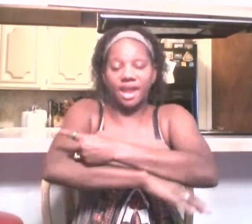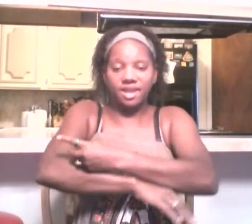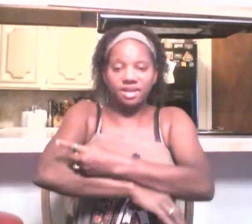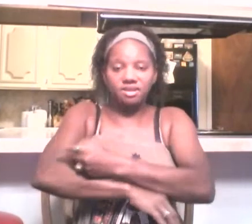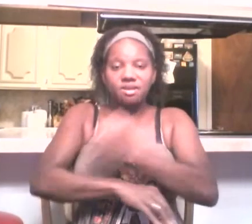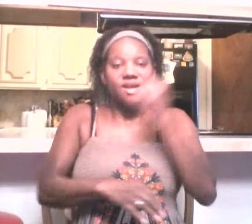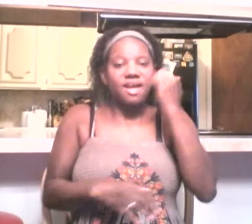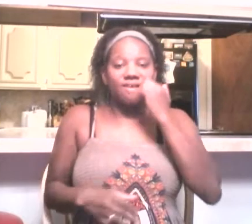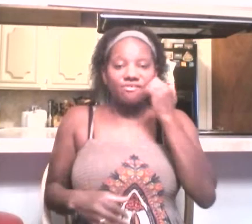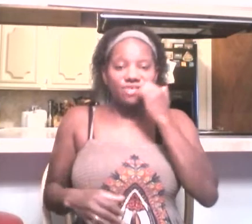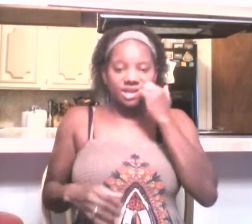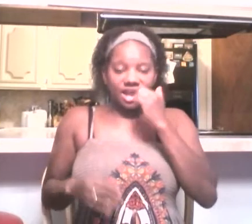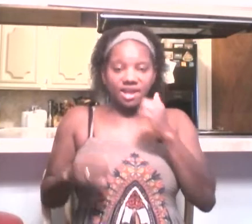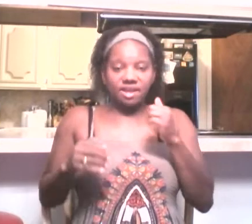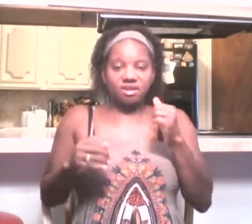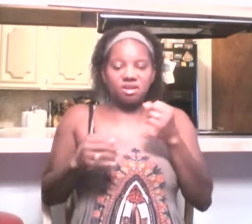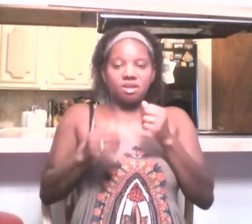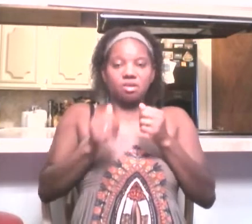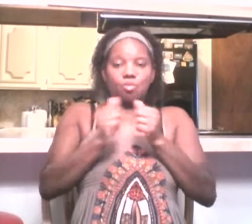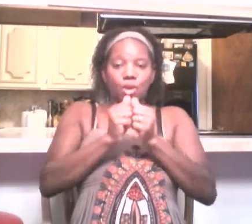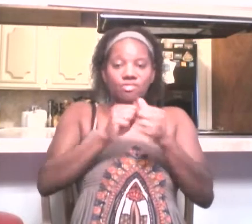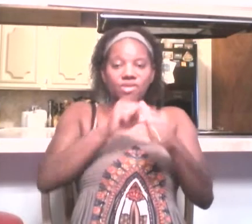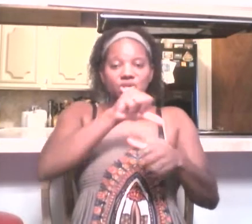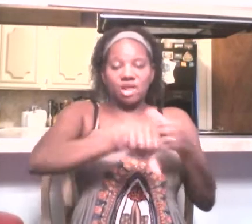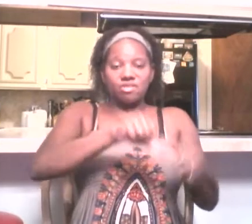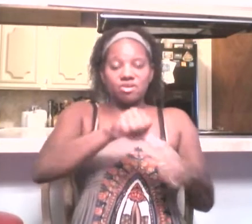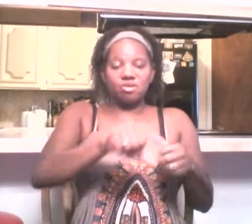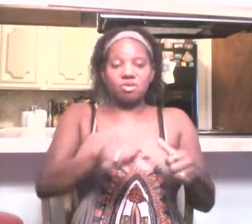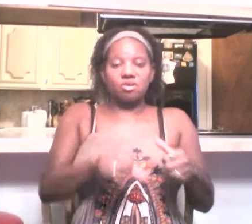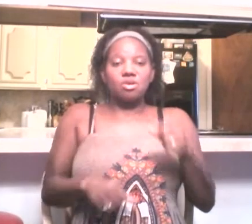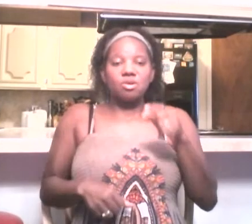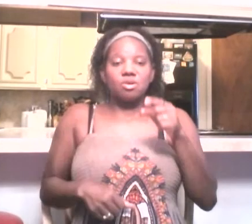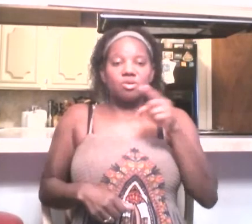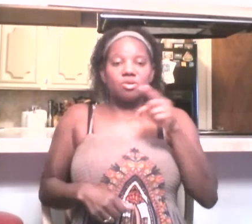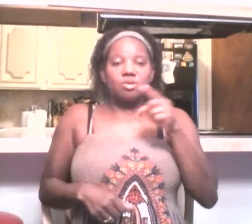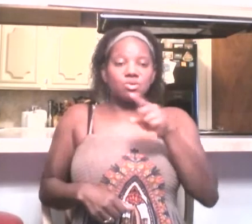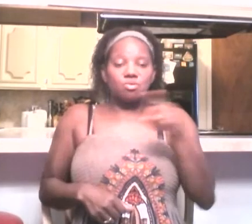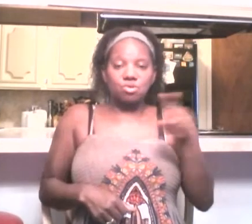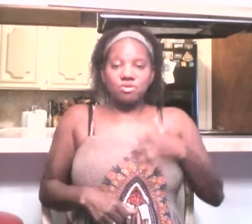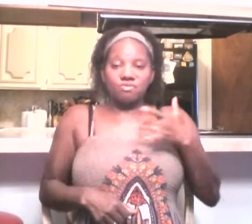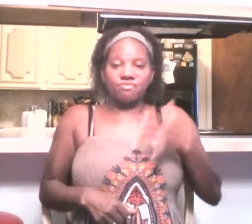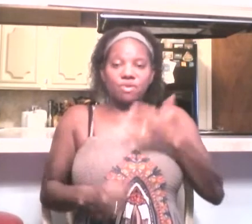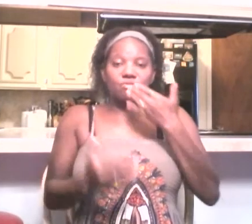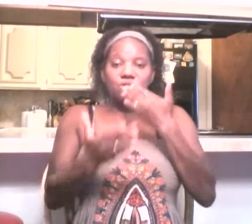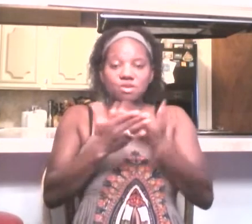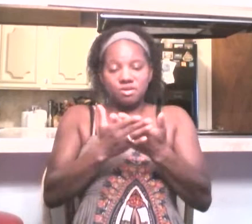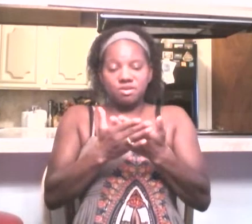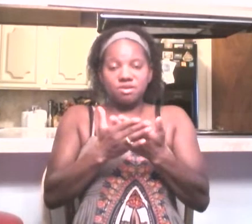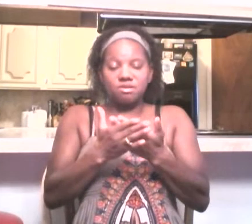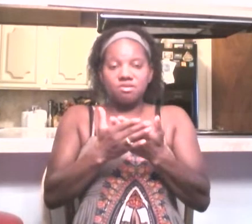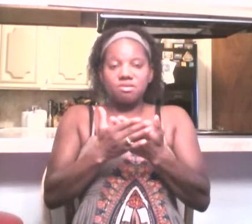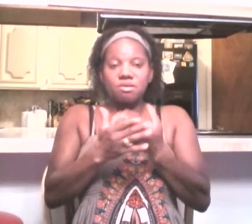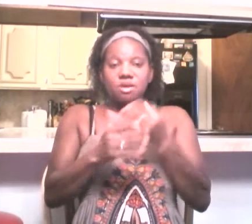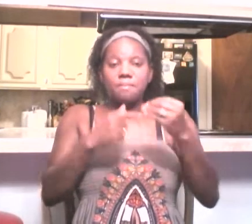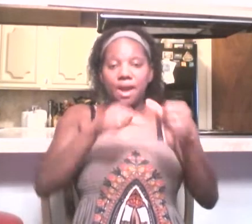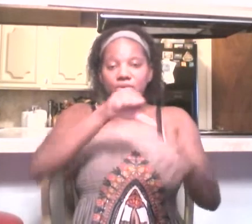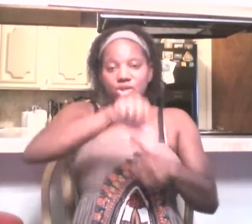day, every day, with each other, you two are going to feel good about each